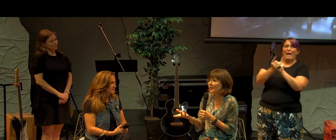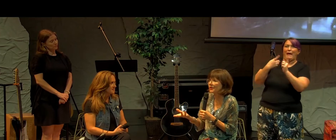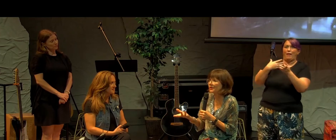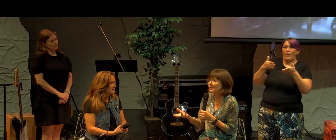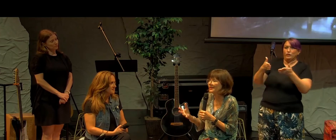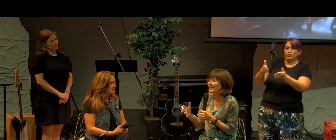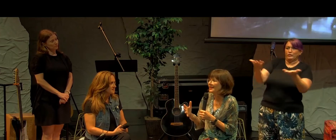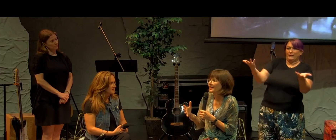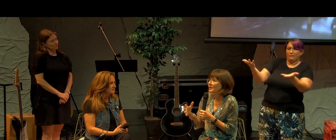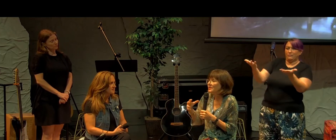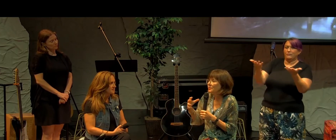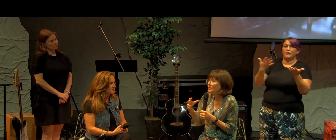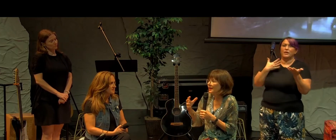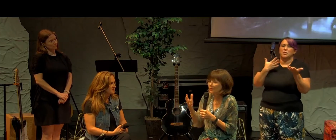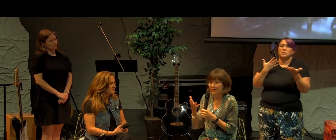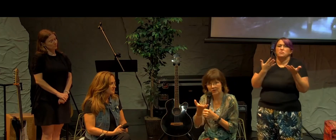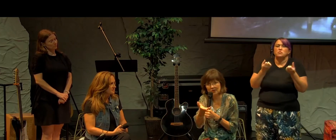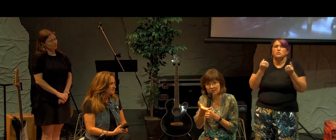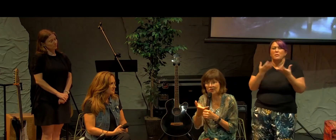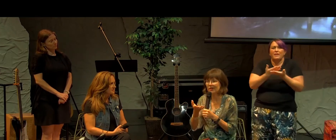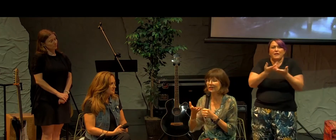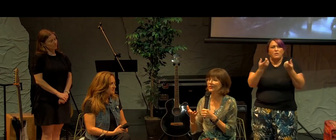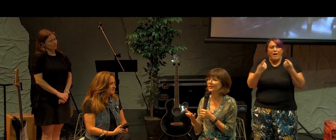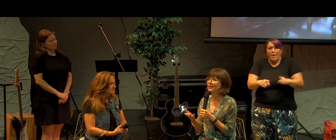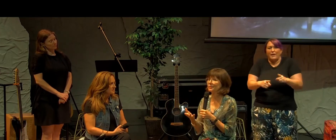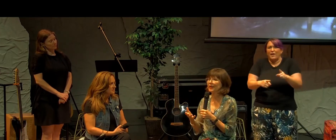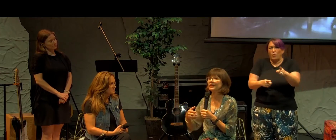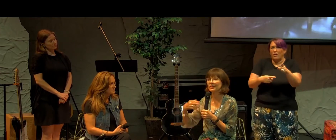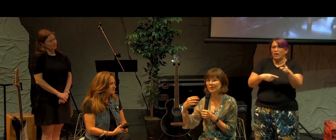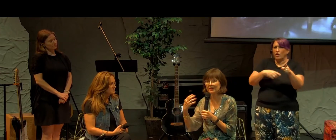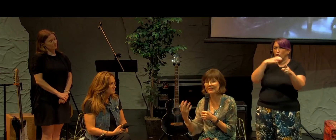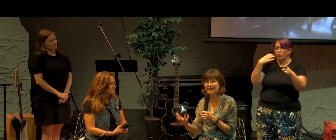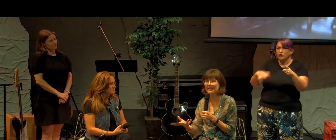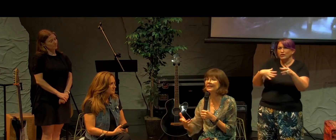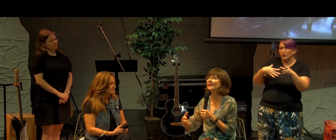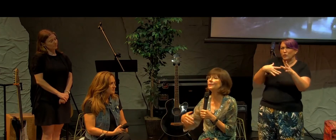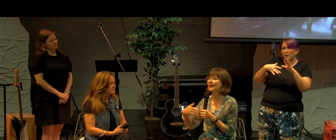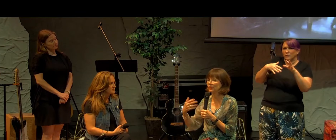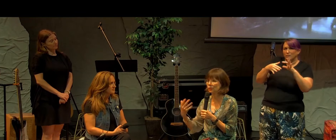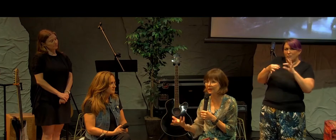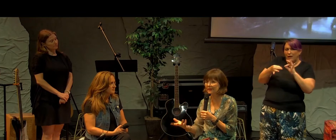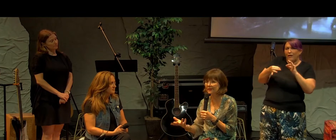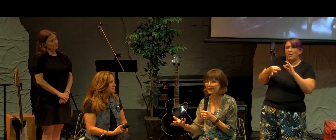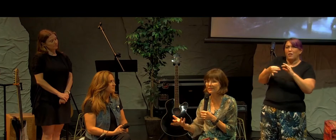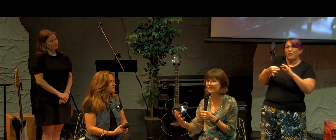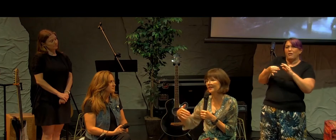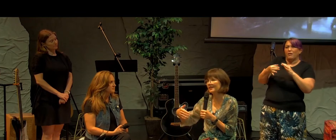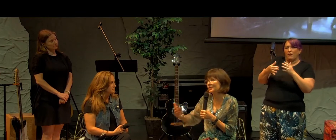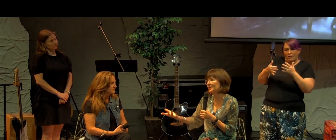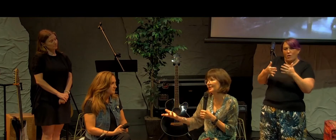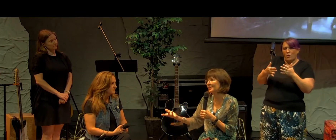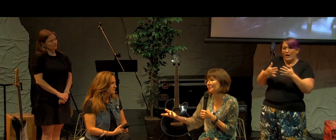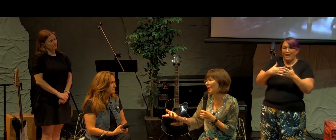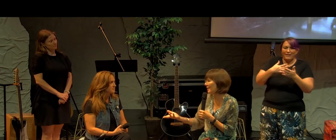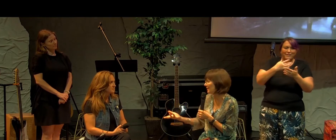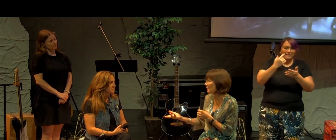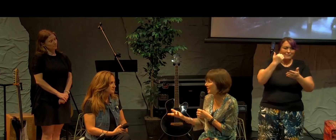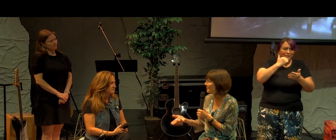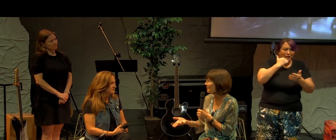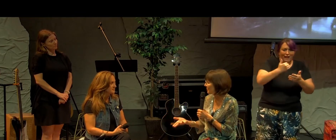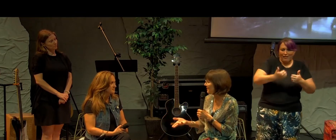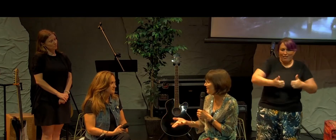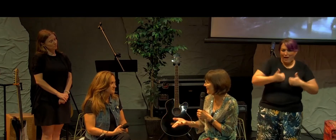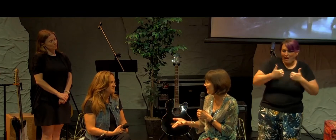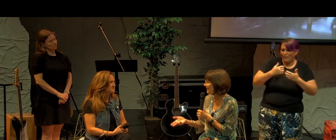happening. What Christian was sharing earlier about, you know, we have a weekly life, Sunday's only part of it. We